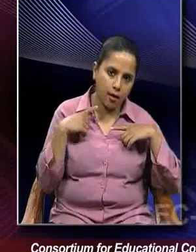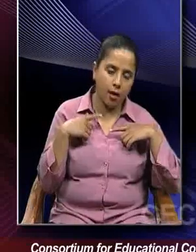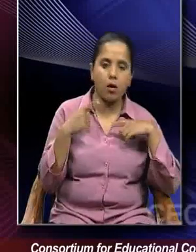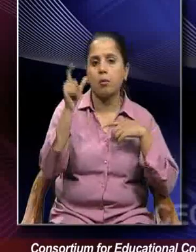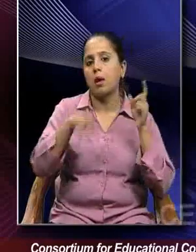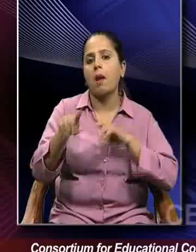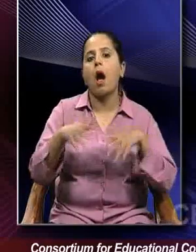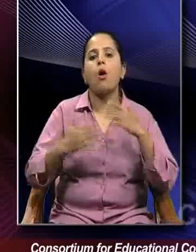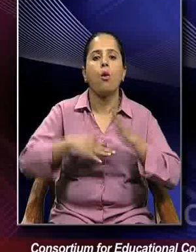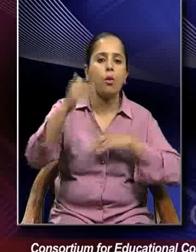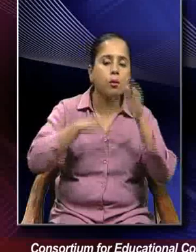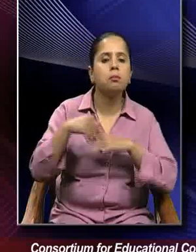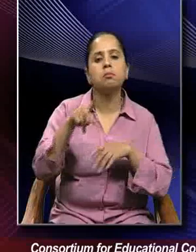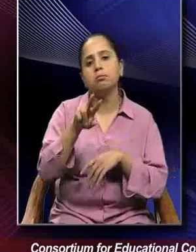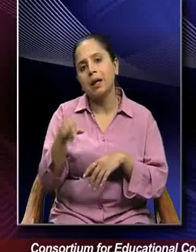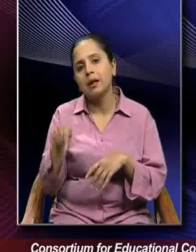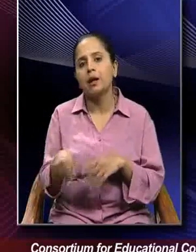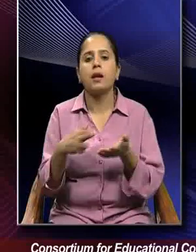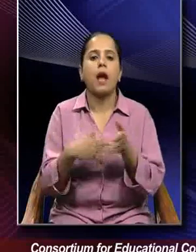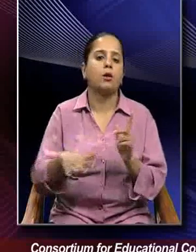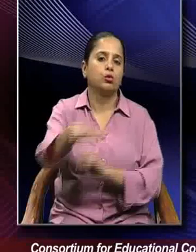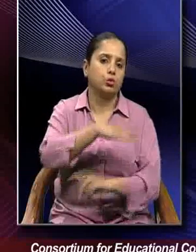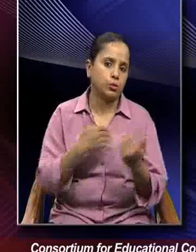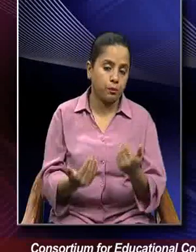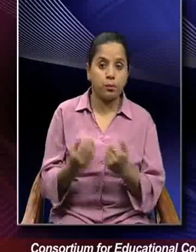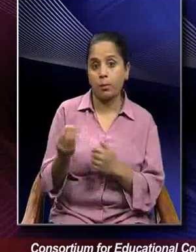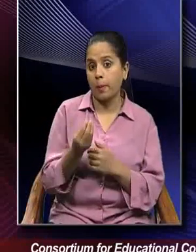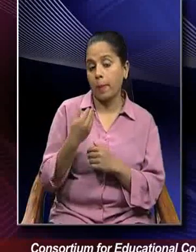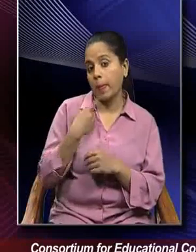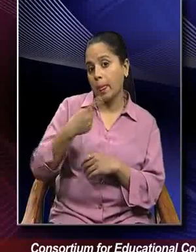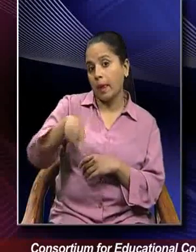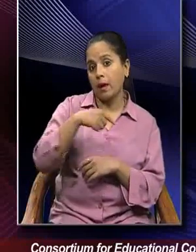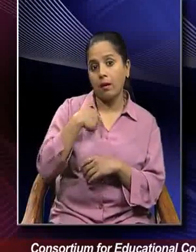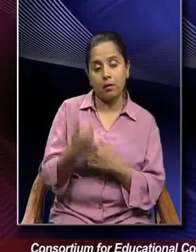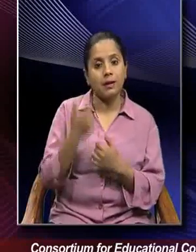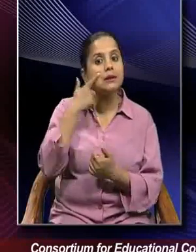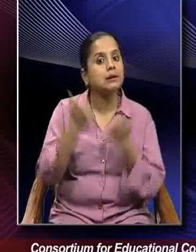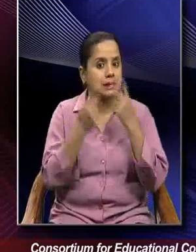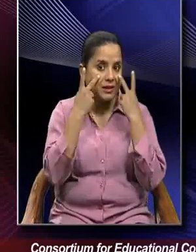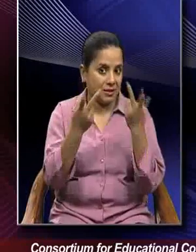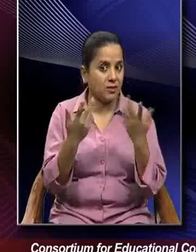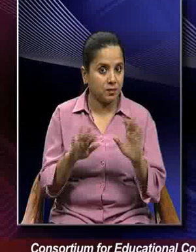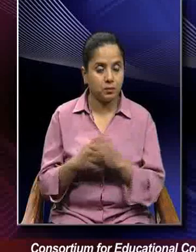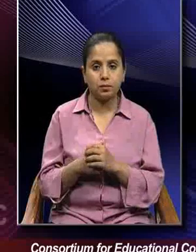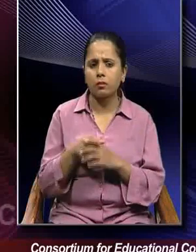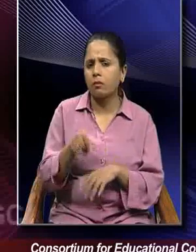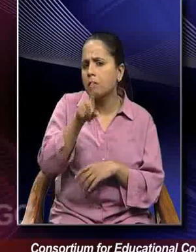people construct meaning in natural settings, something we have already examined. Now, what